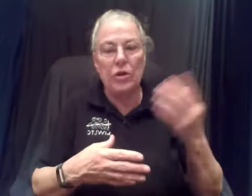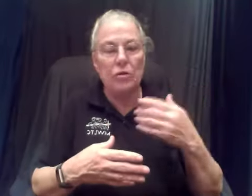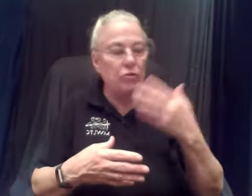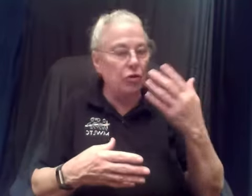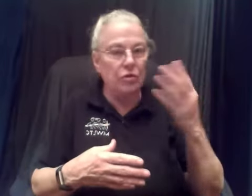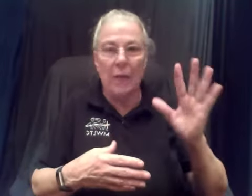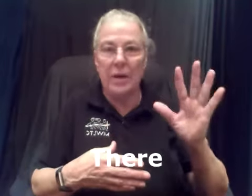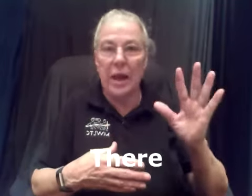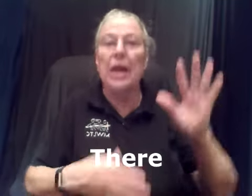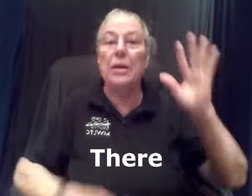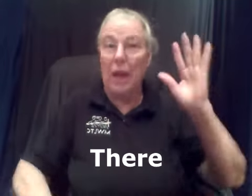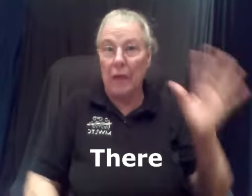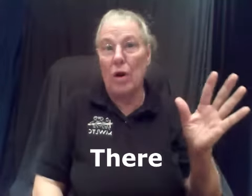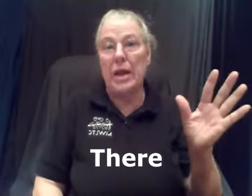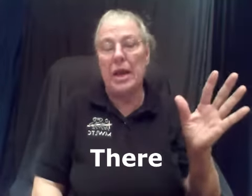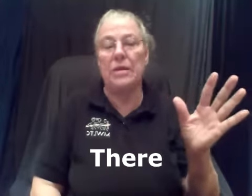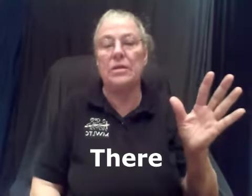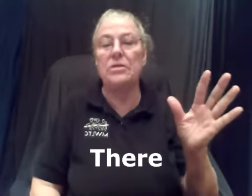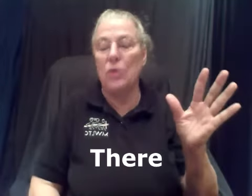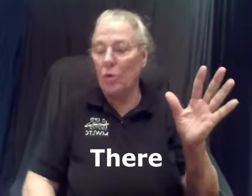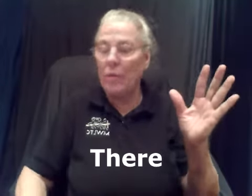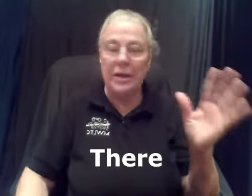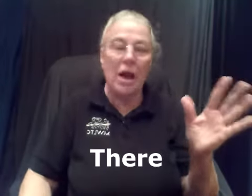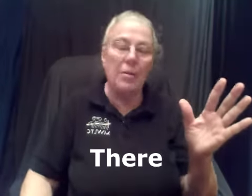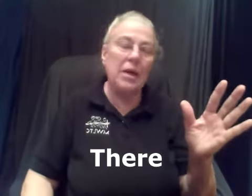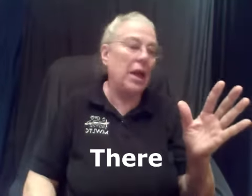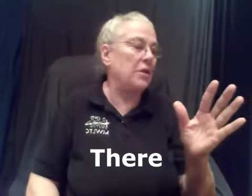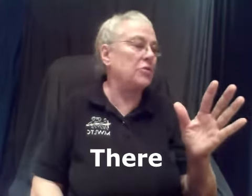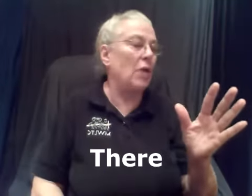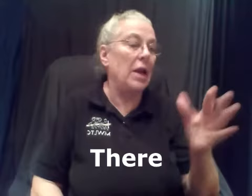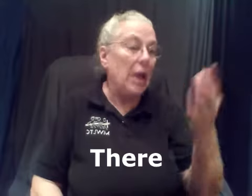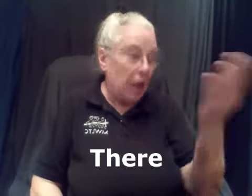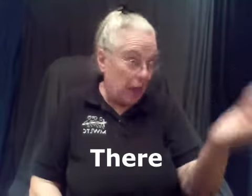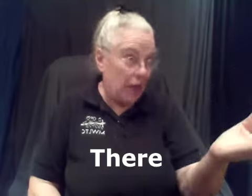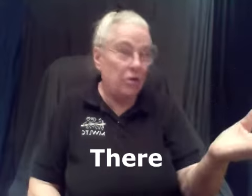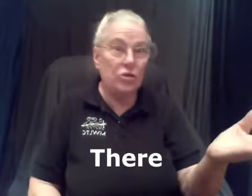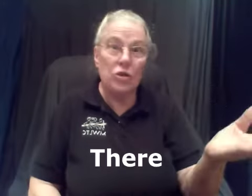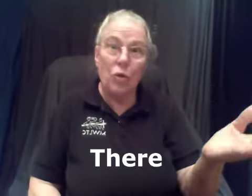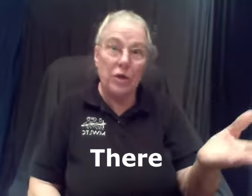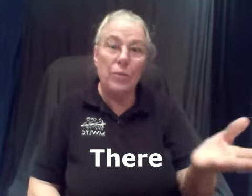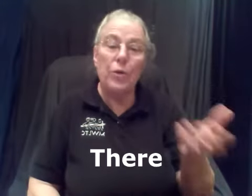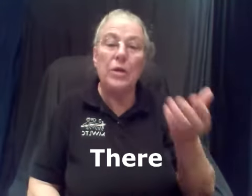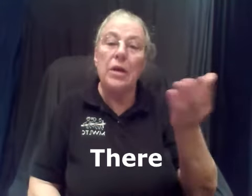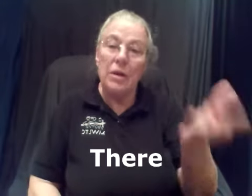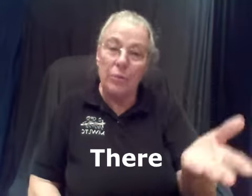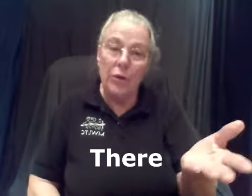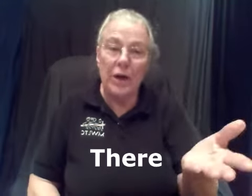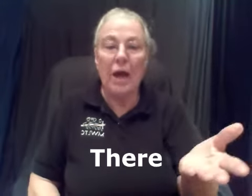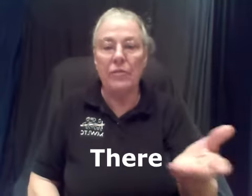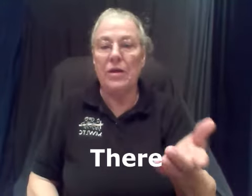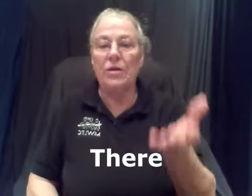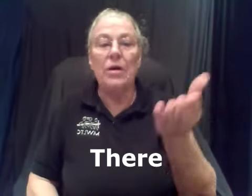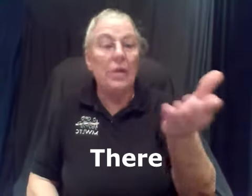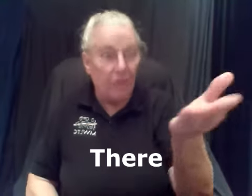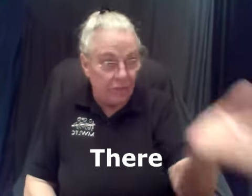your dominant hand. I'm right-handed, so my dominant hand is right, and you're just going to put it out there. There